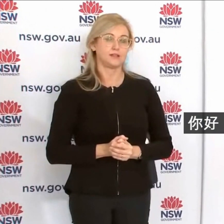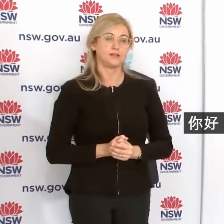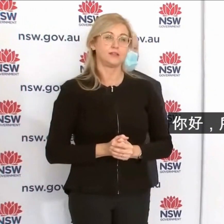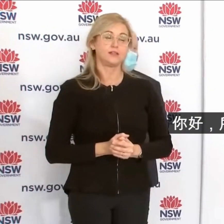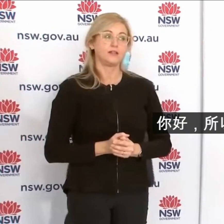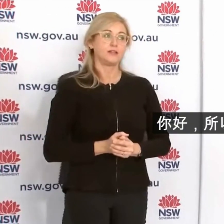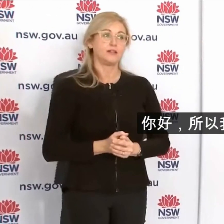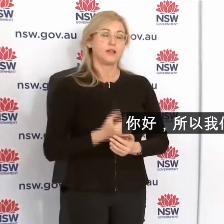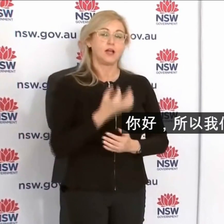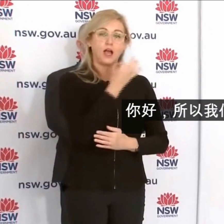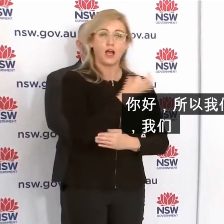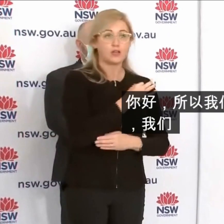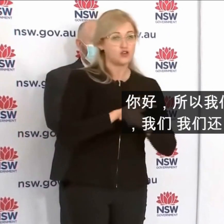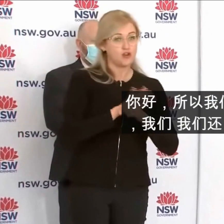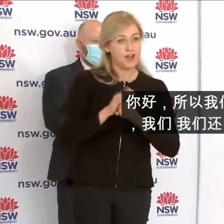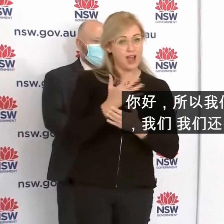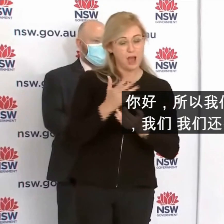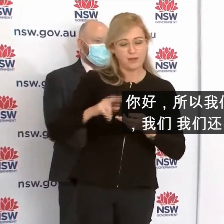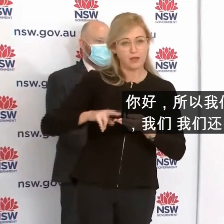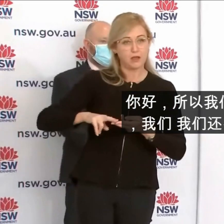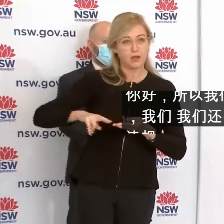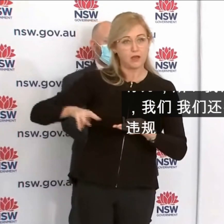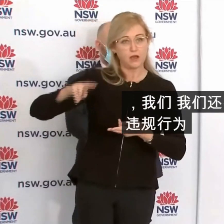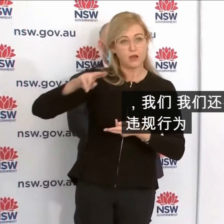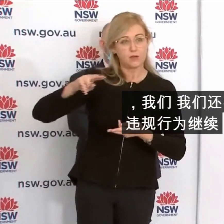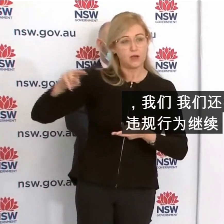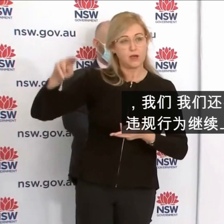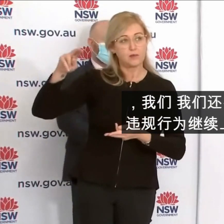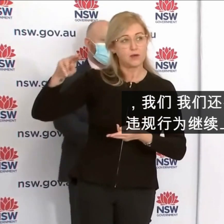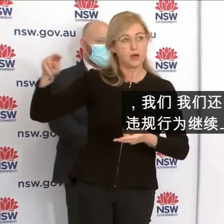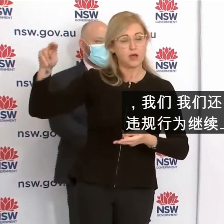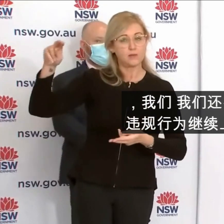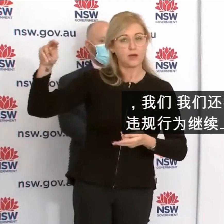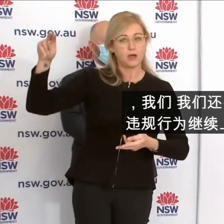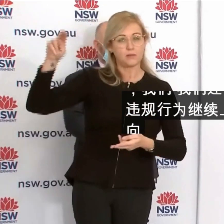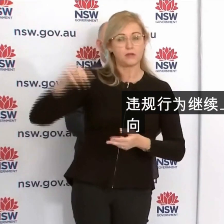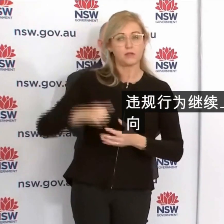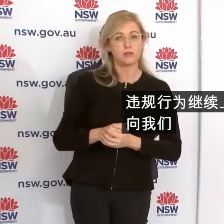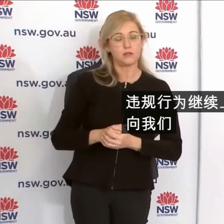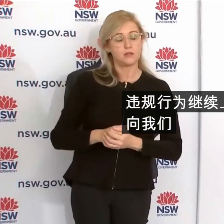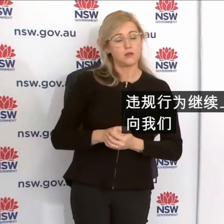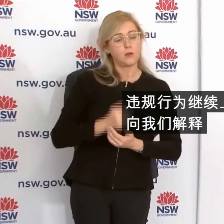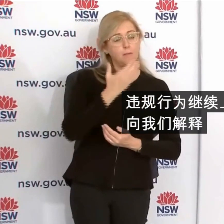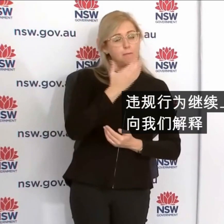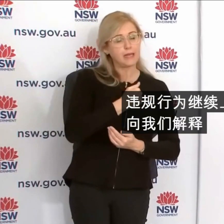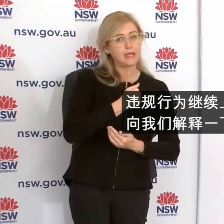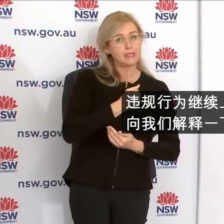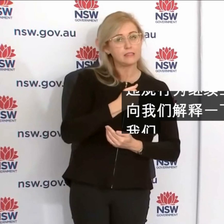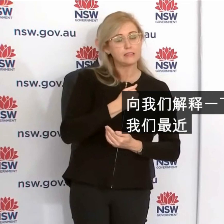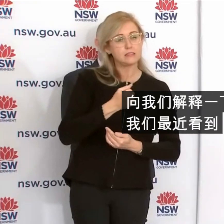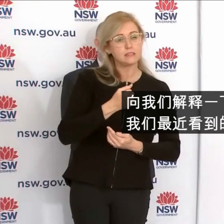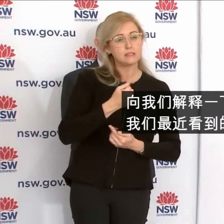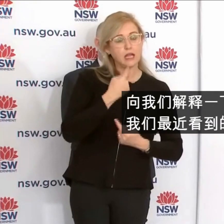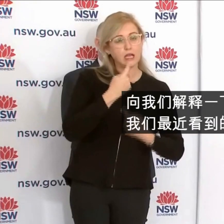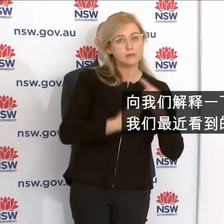So we've seen cases continue to rise, and we've also seen the compliance infringements continue to rise. Can you just explain to us how much of the